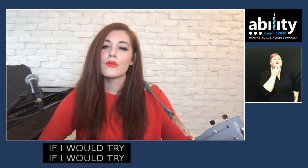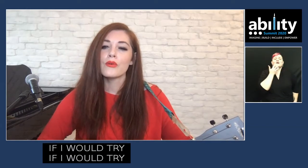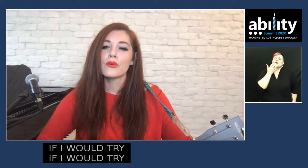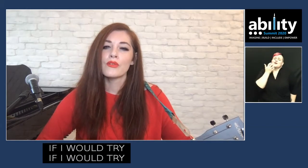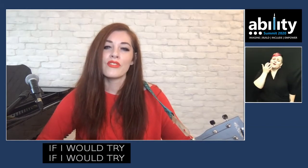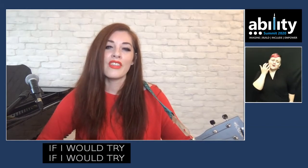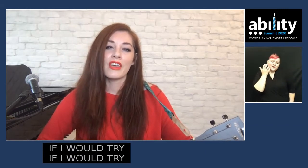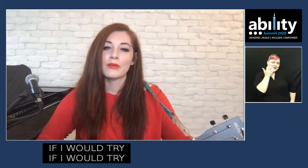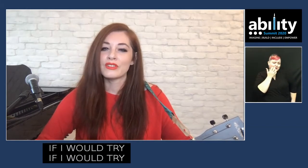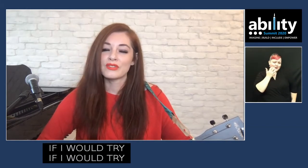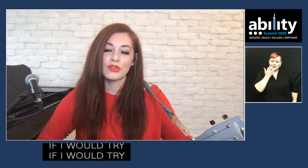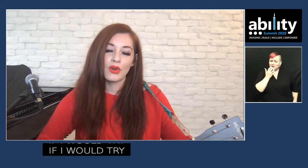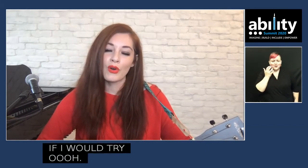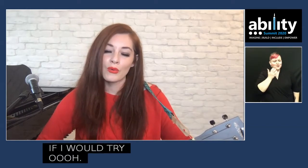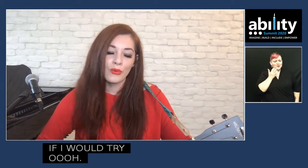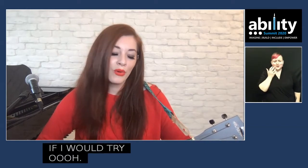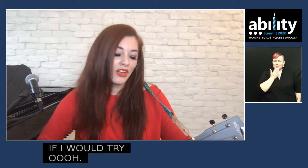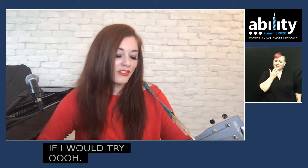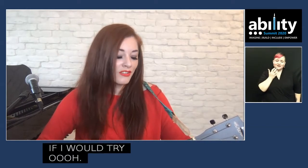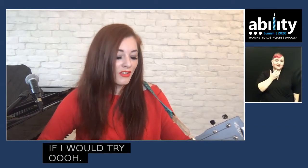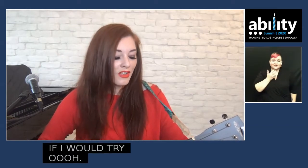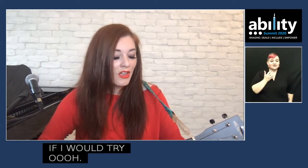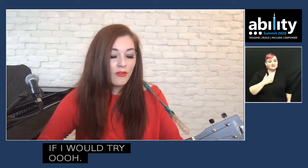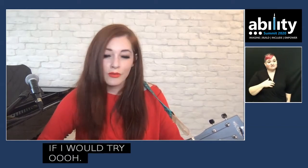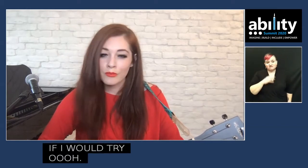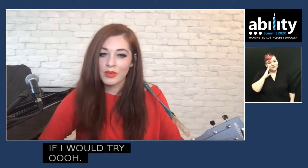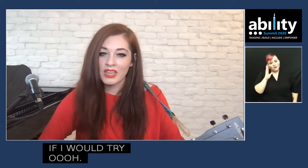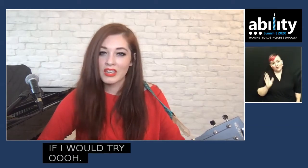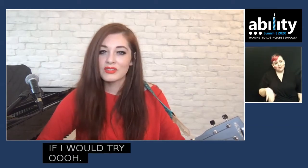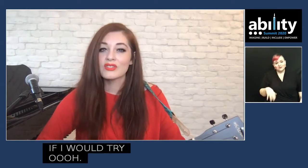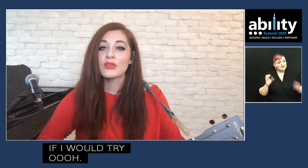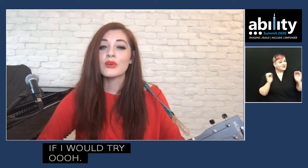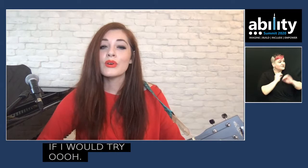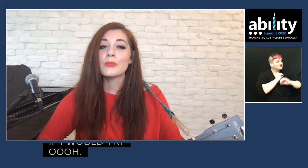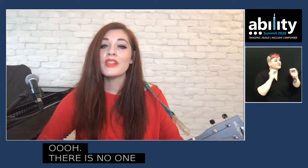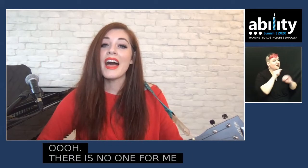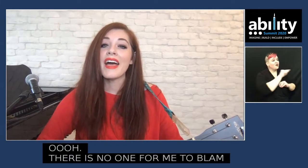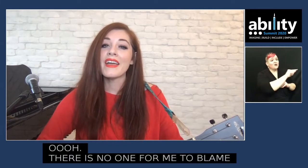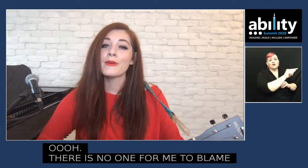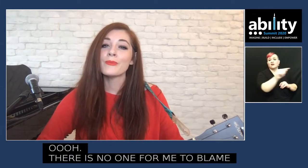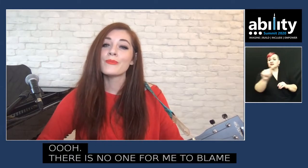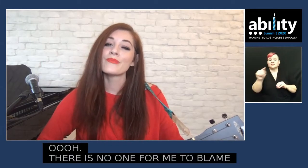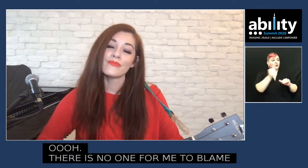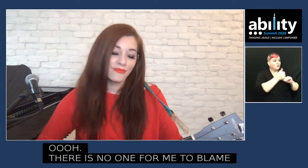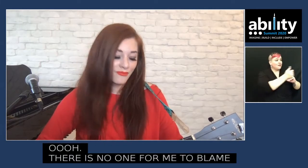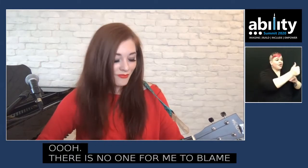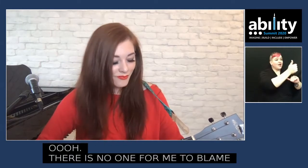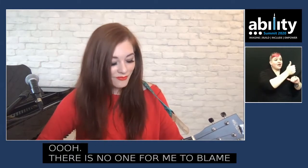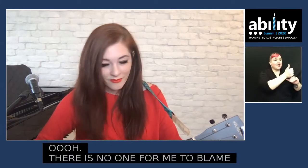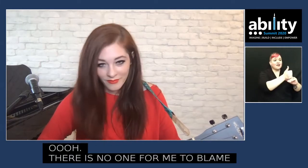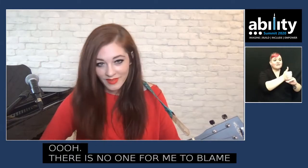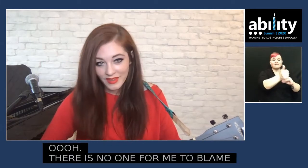Oh, there is no one but me to blame,